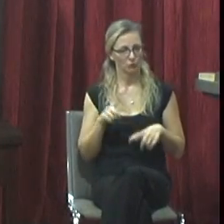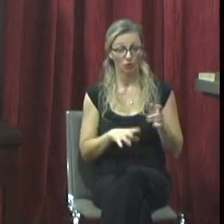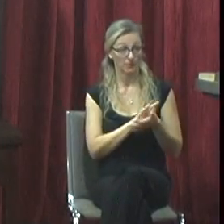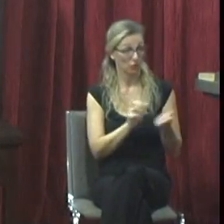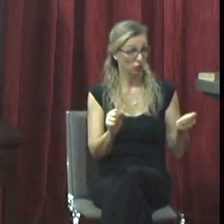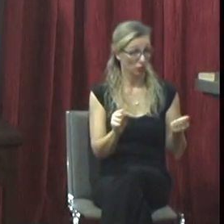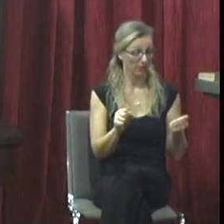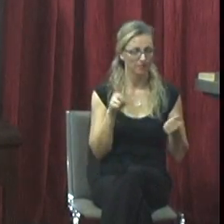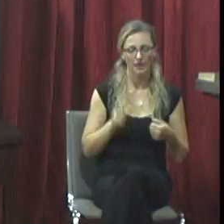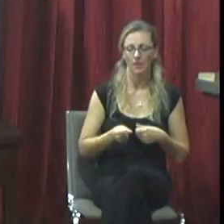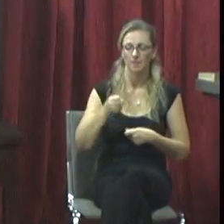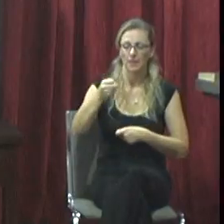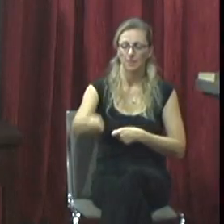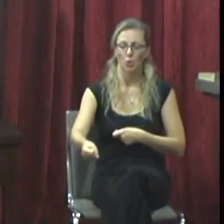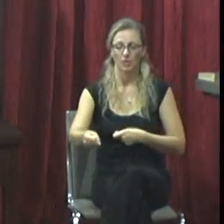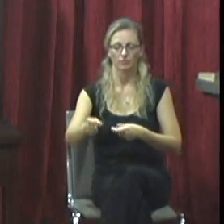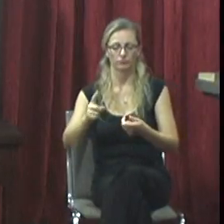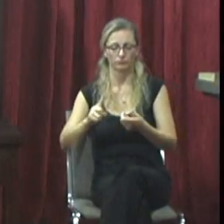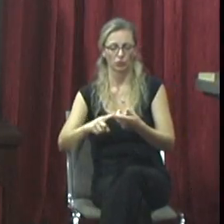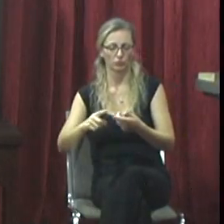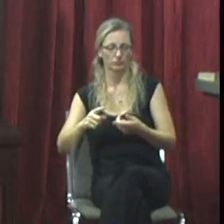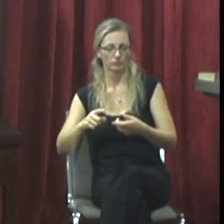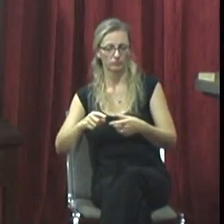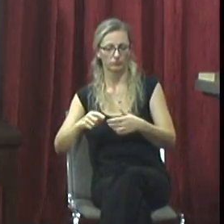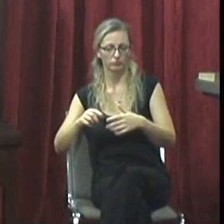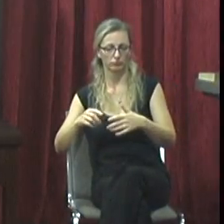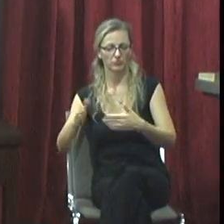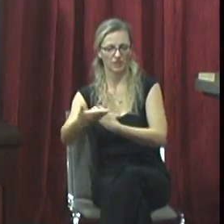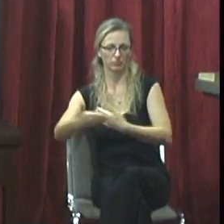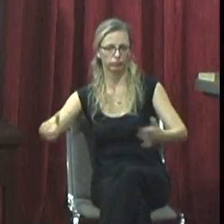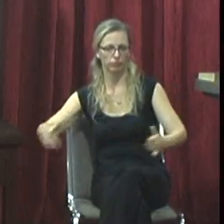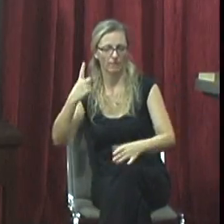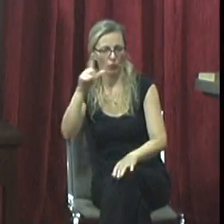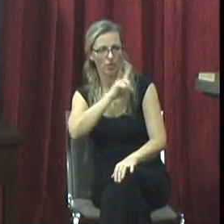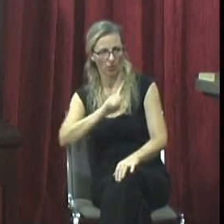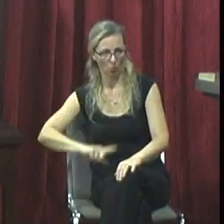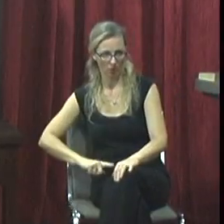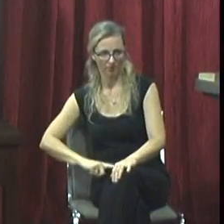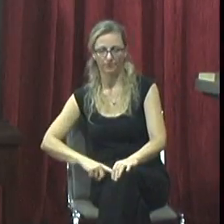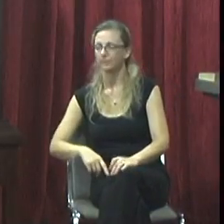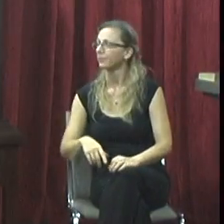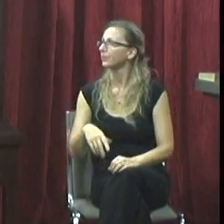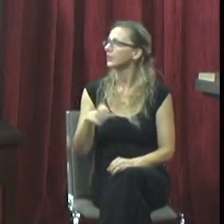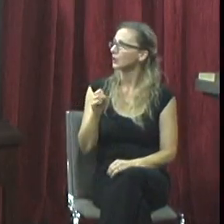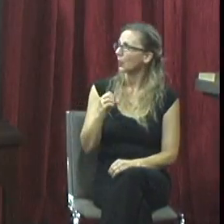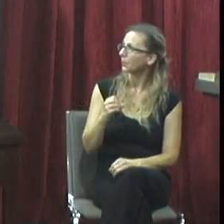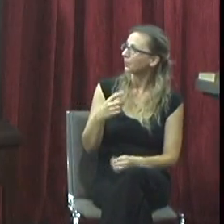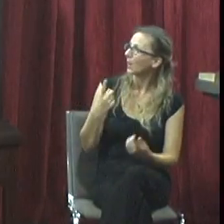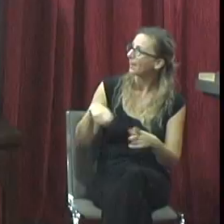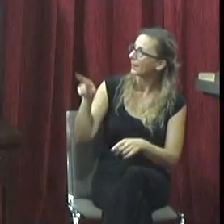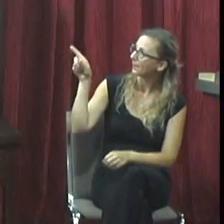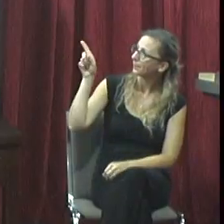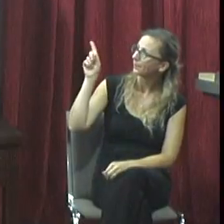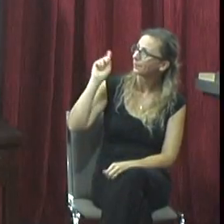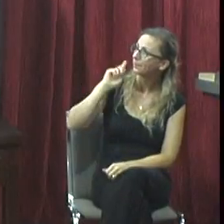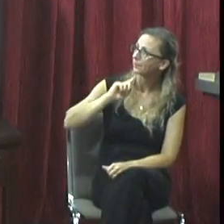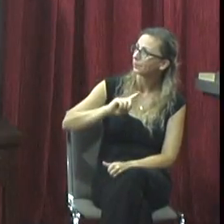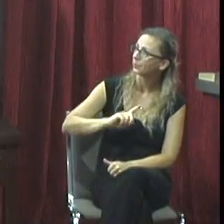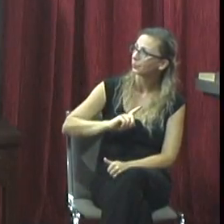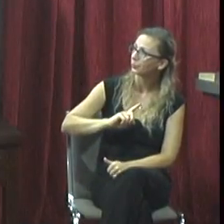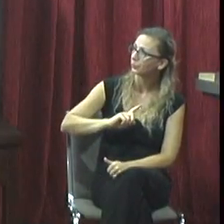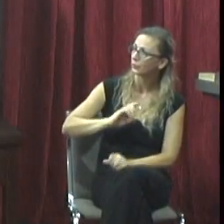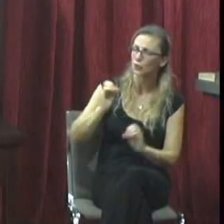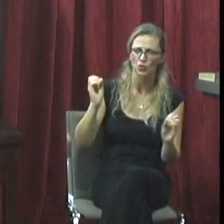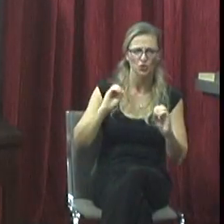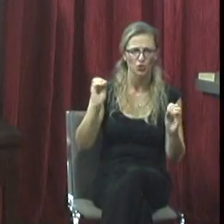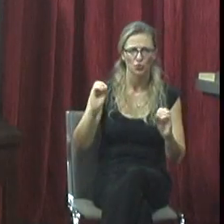They belonged to the Lord. So let's read how this played out. No one except God at this point was